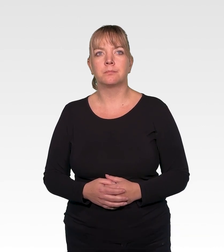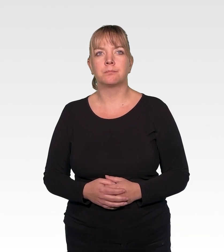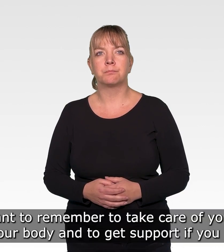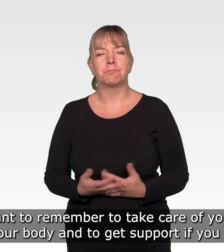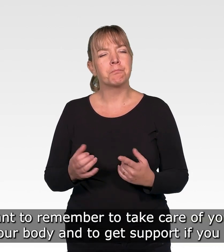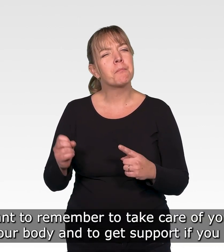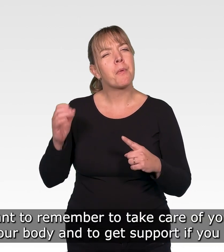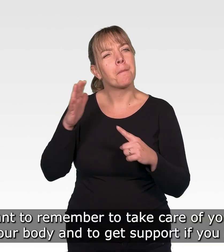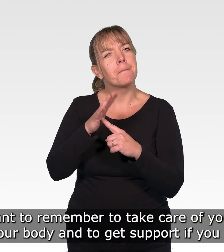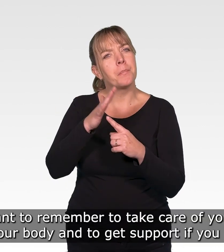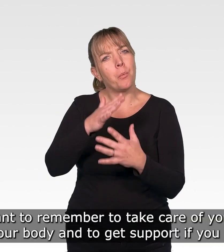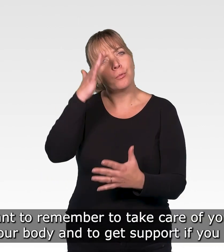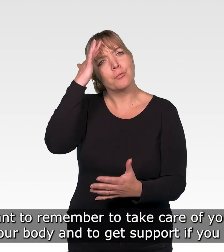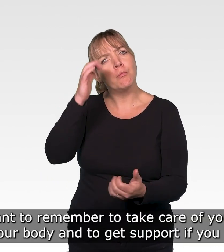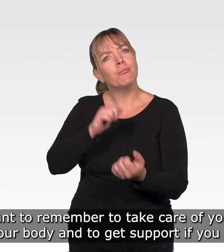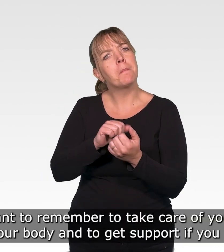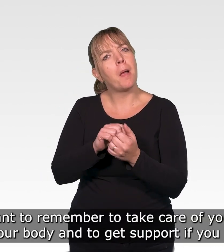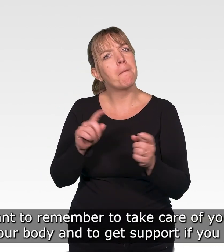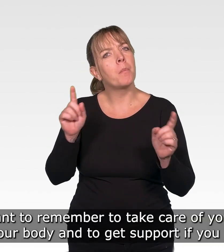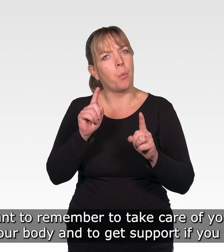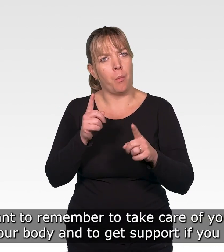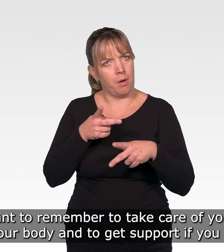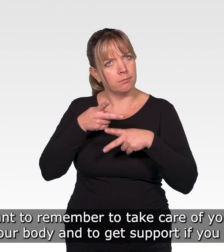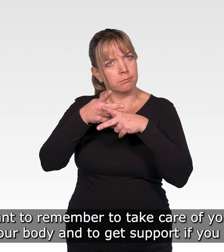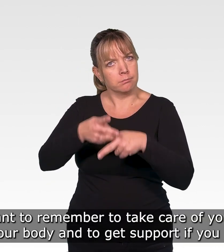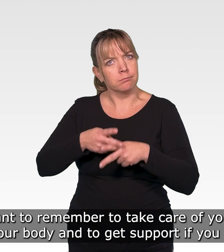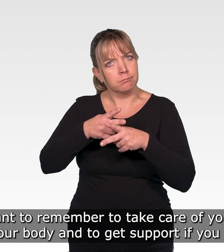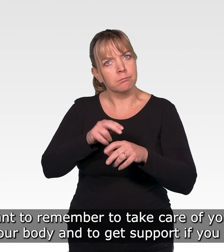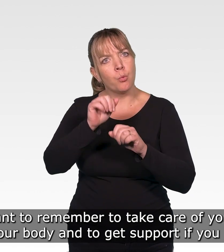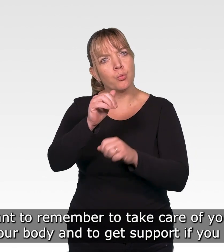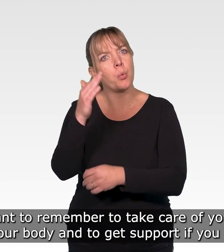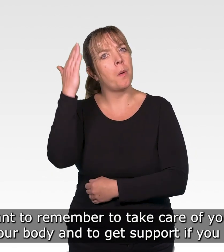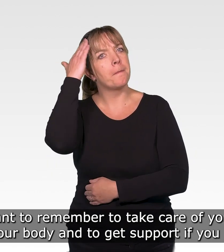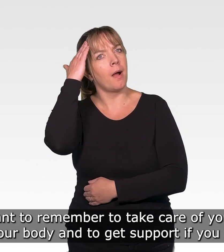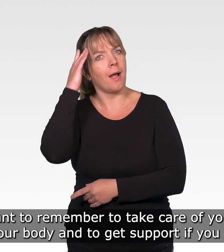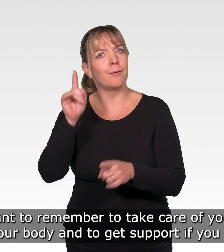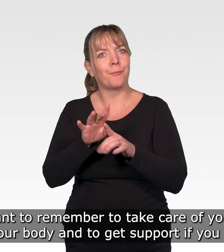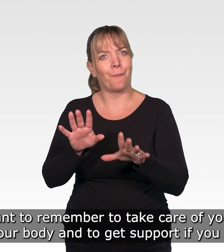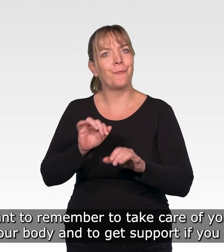It is important to remember to take care of your mind as well as your body and to get support if you need it.